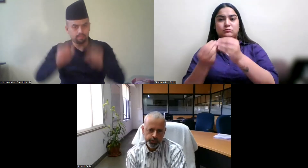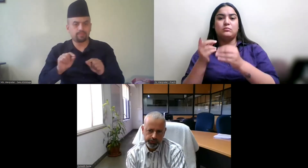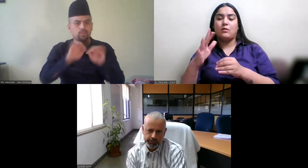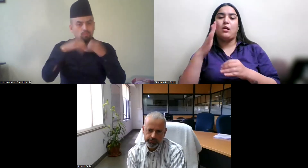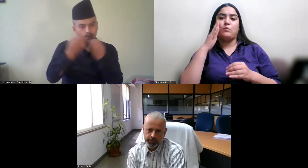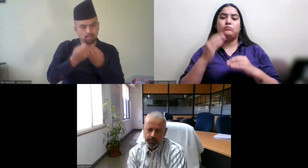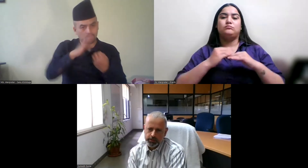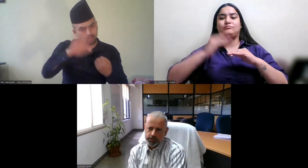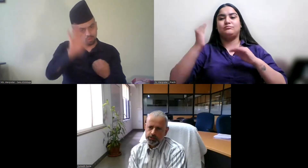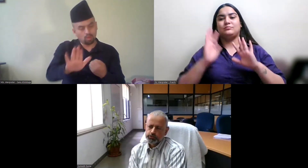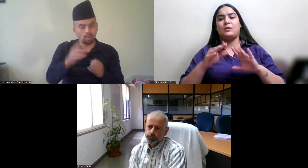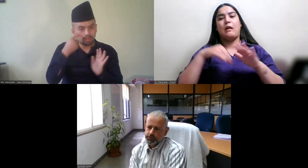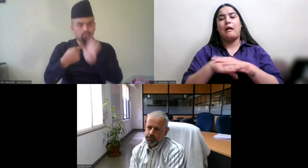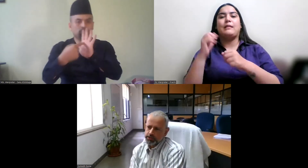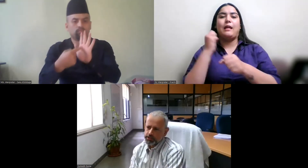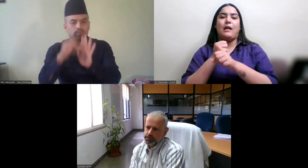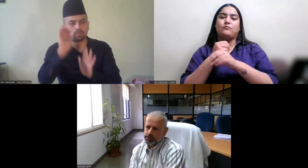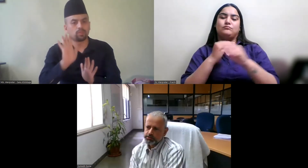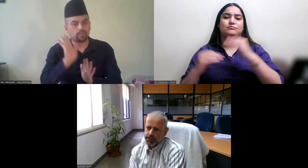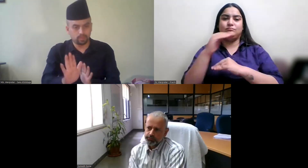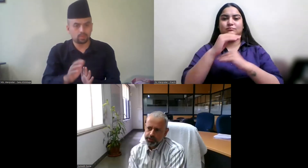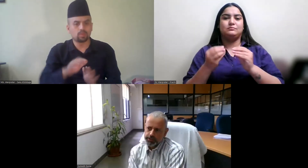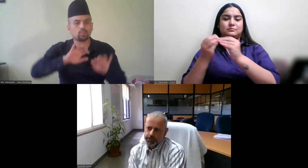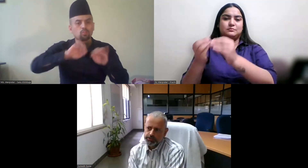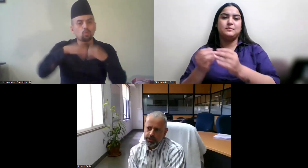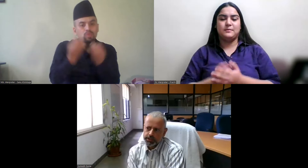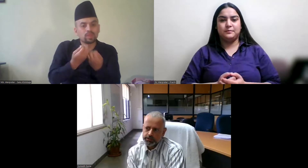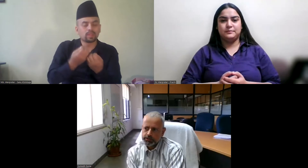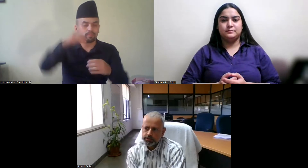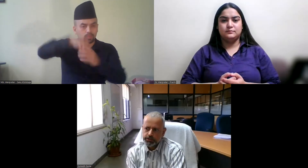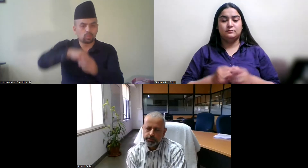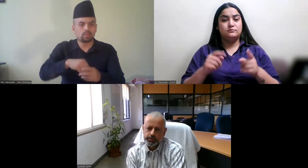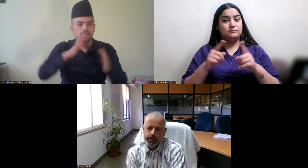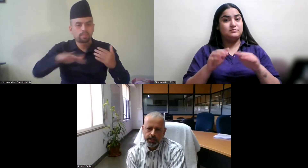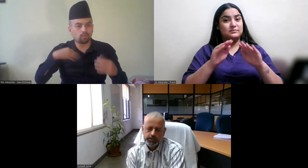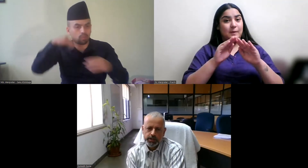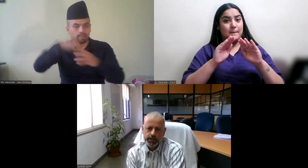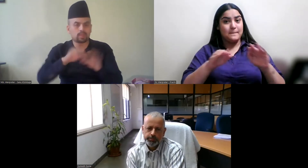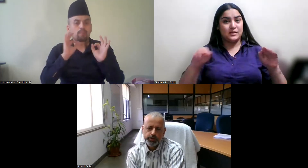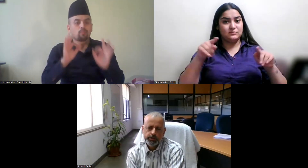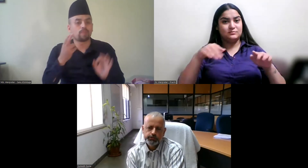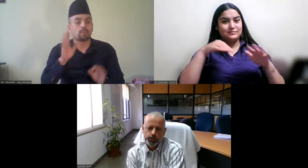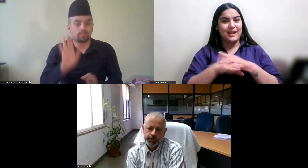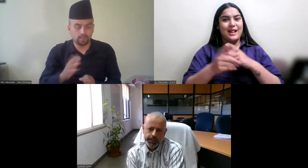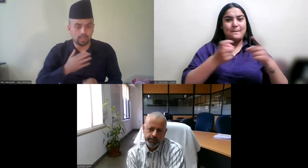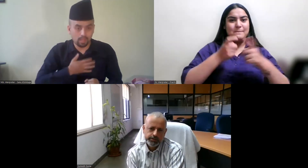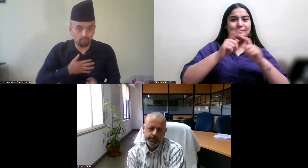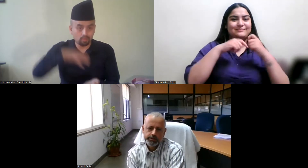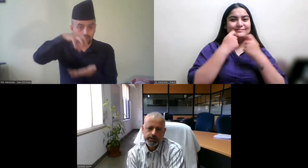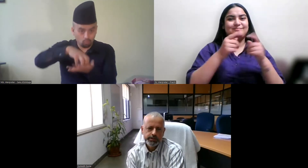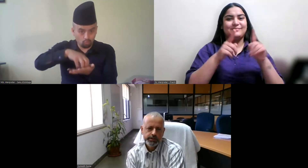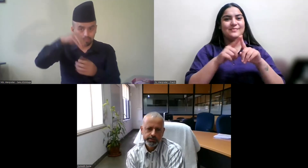governance process. So basically, Child Friendly Panchayat initiative in Maharashtra helped